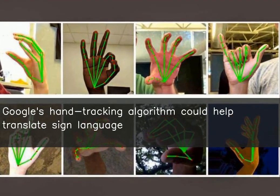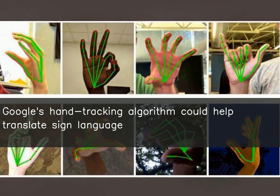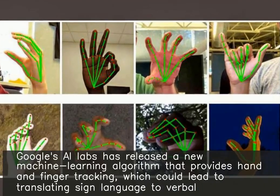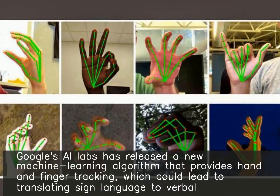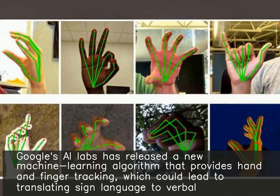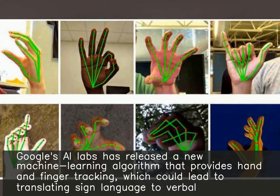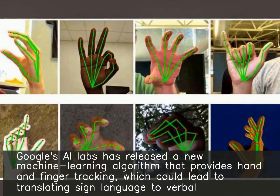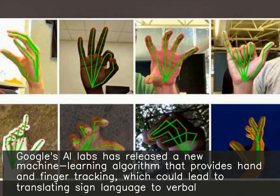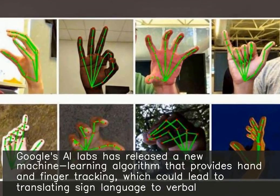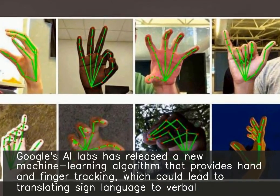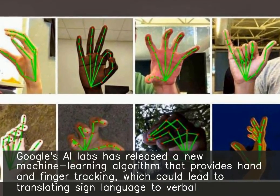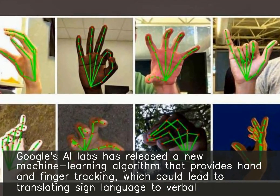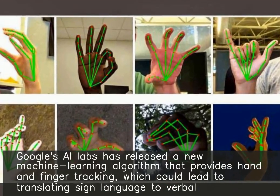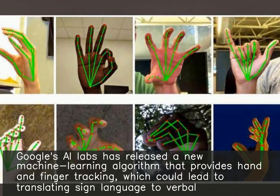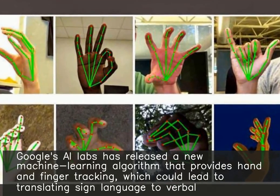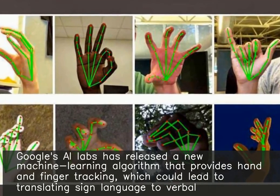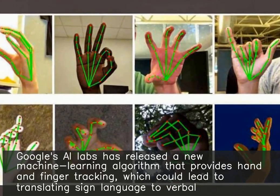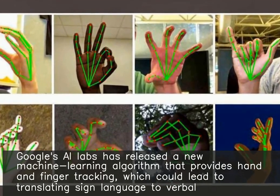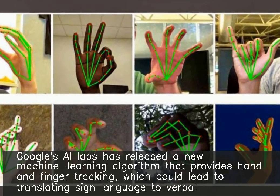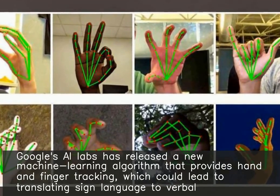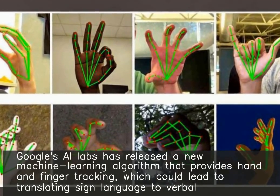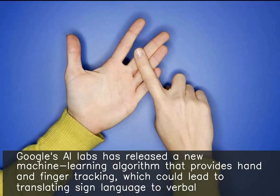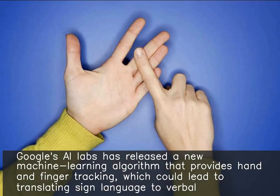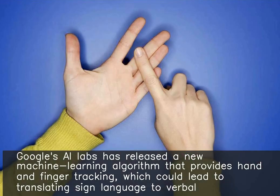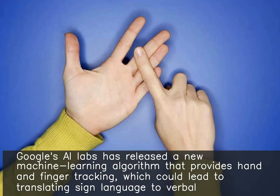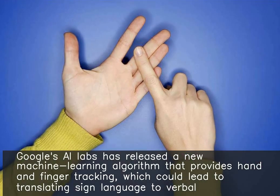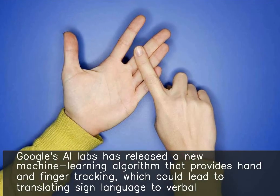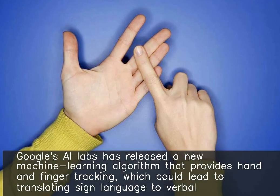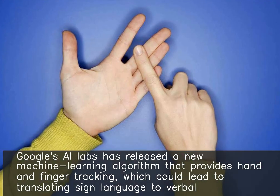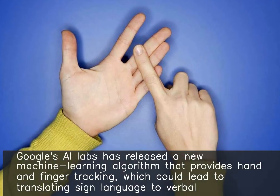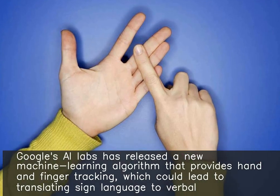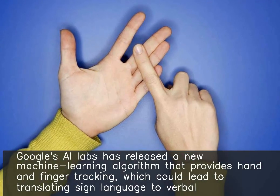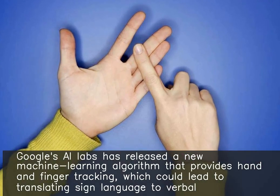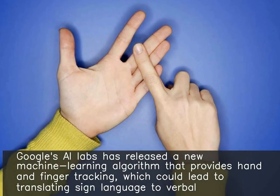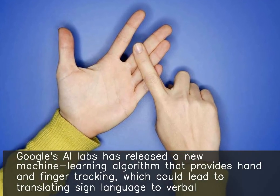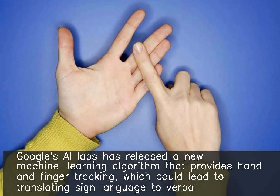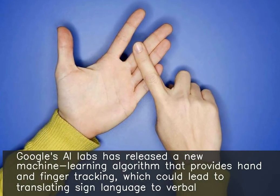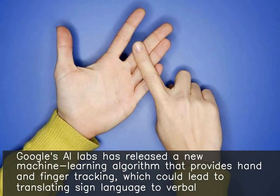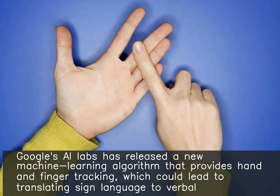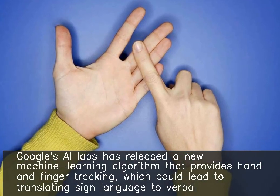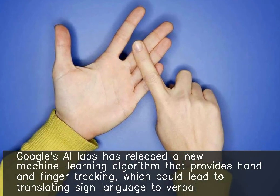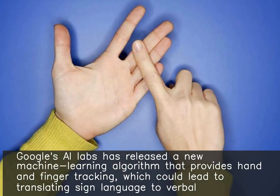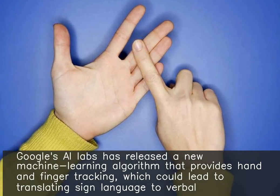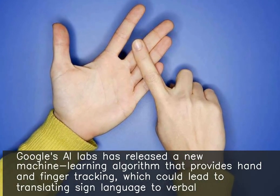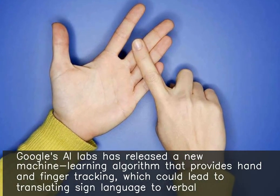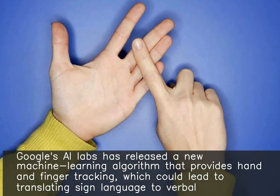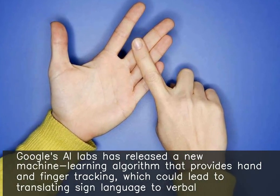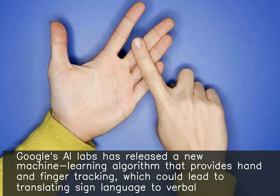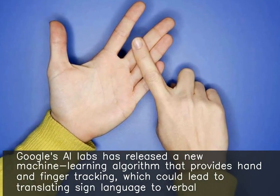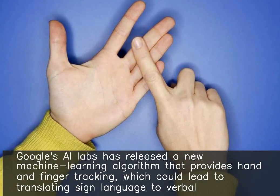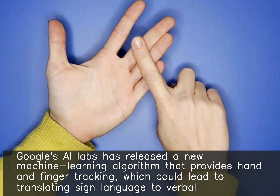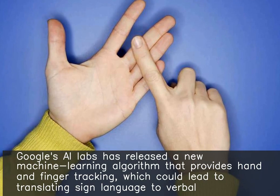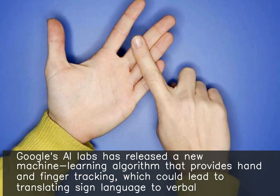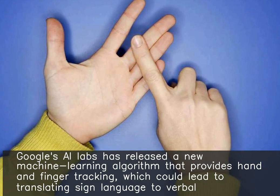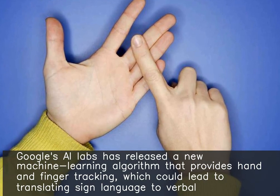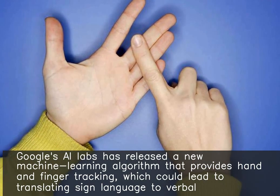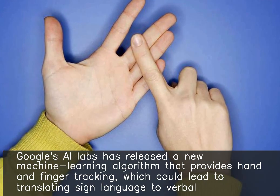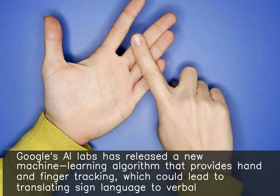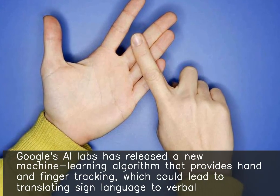Google's AI Labs has released a new machine learning algorithm that provides hand and finger tracking, which could